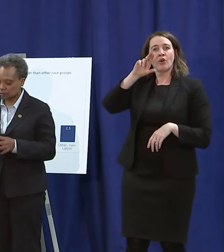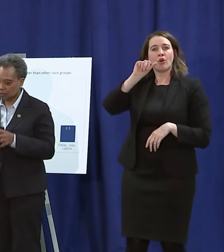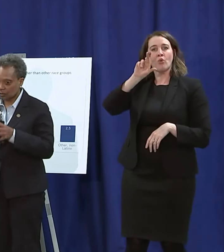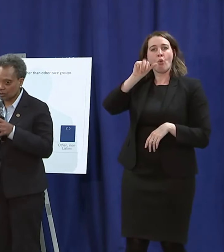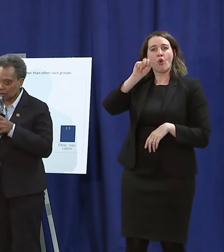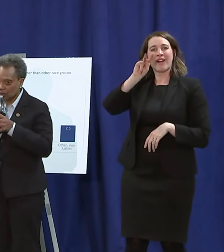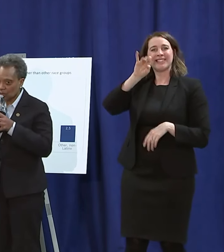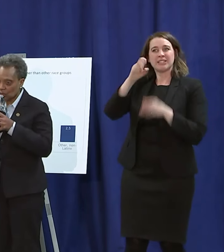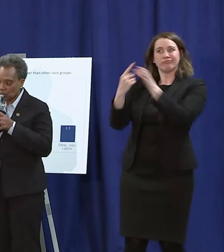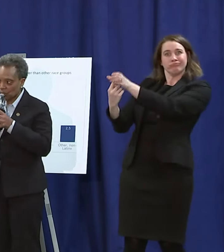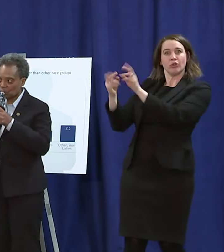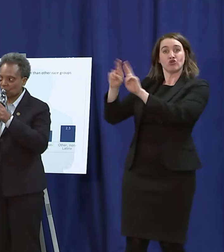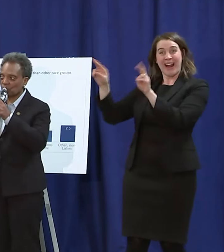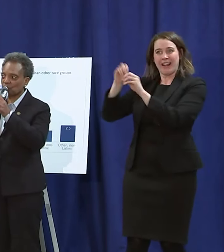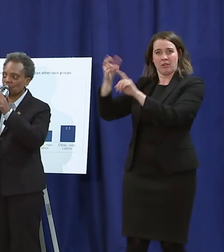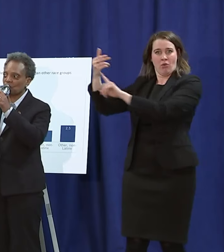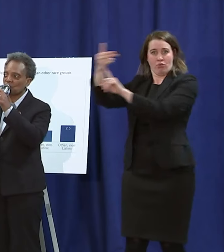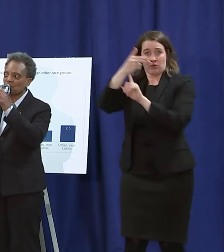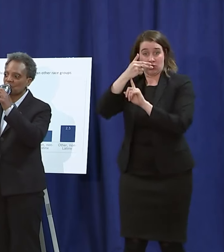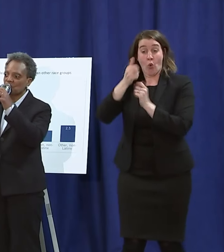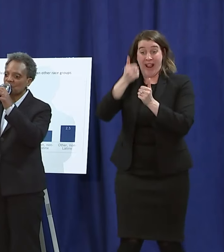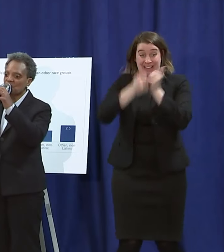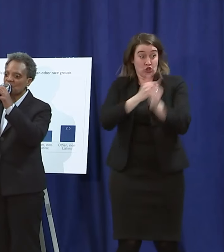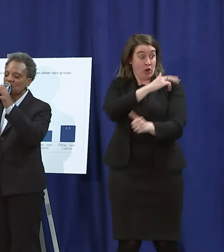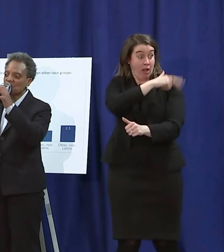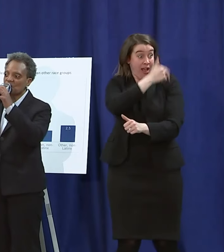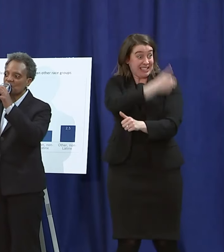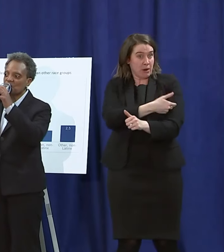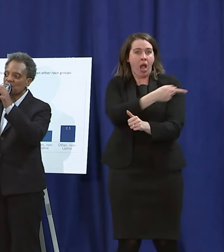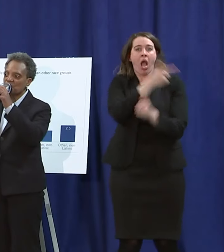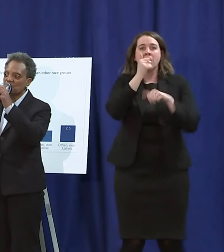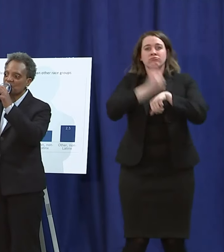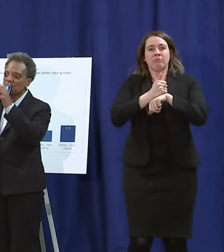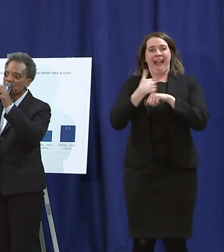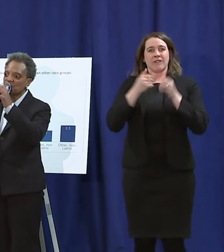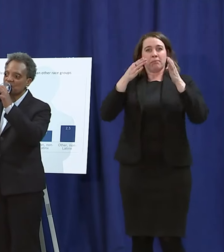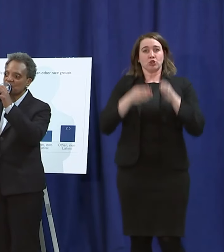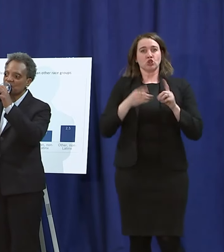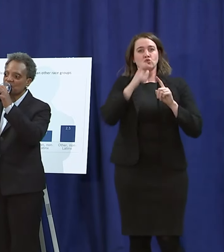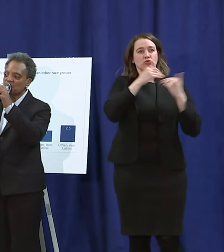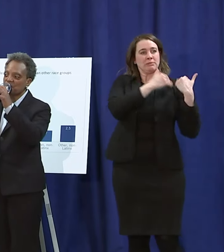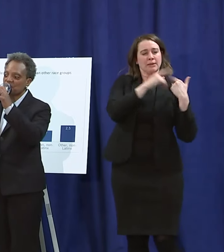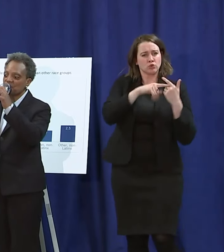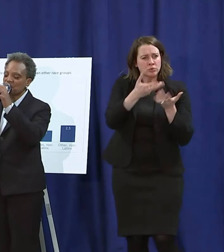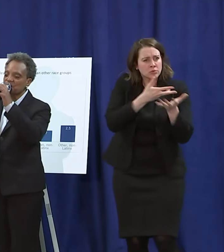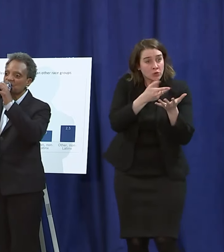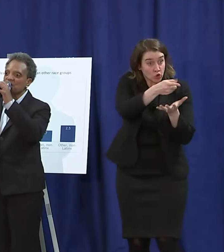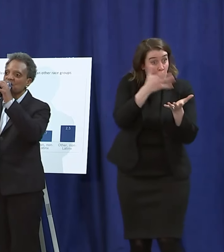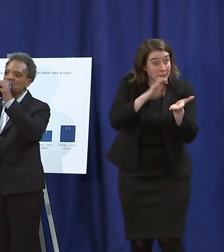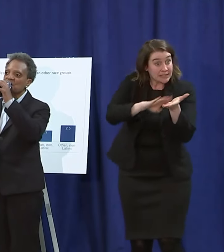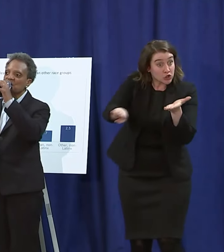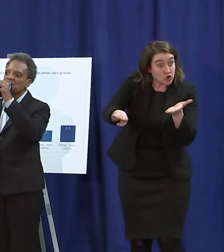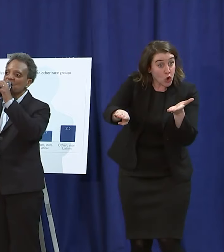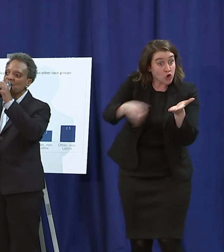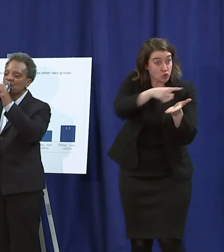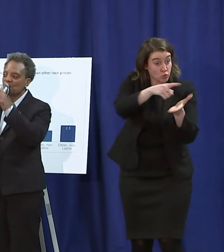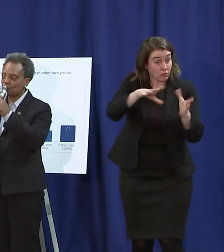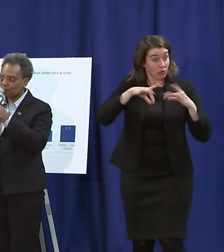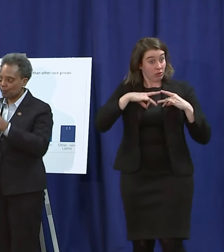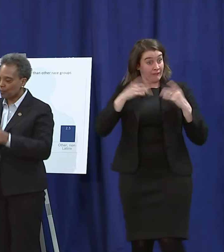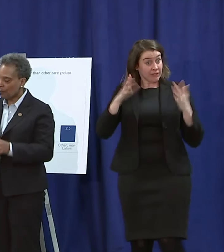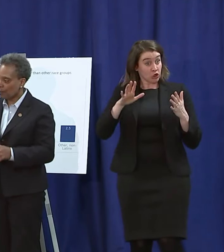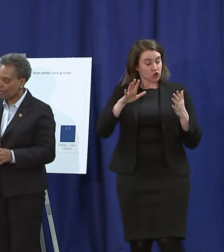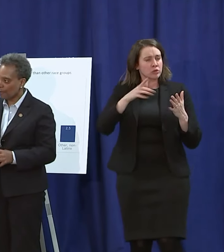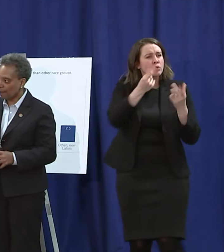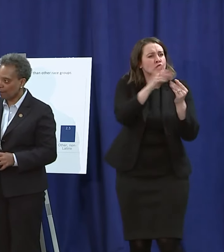a COVID discharge coordinator to be asking those kinds of questions. And if there is someone who is, in the emergency department or